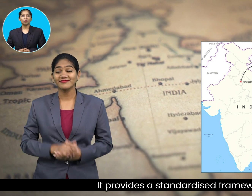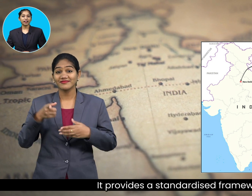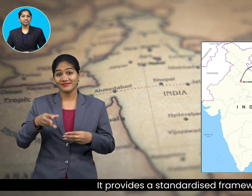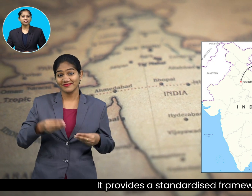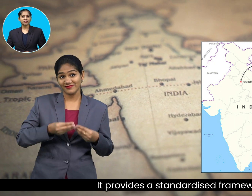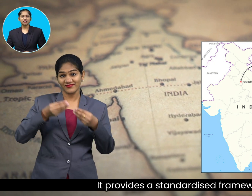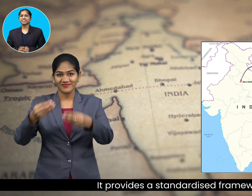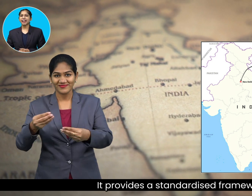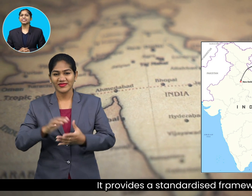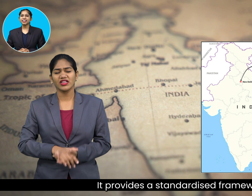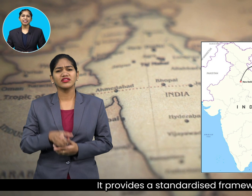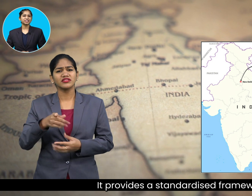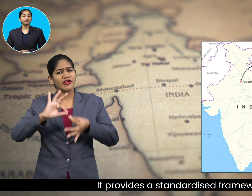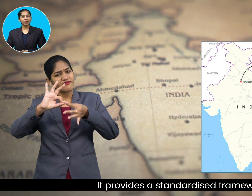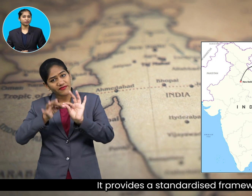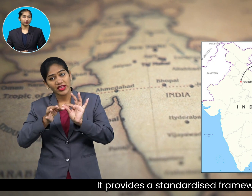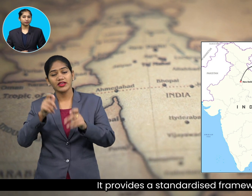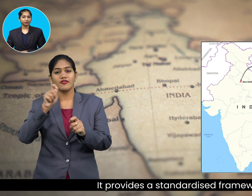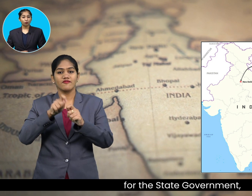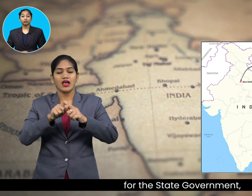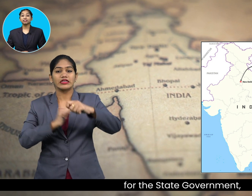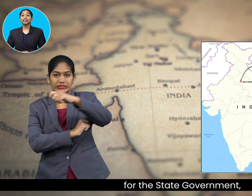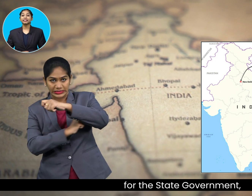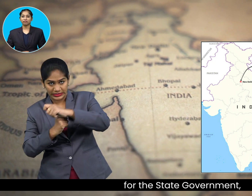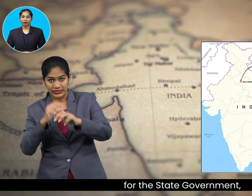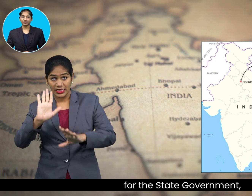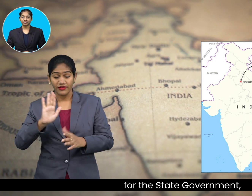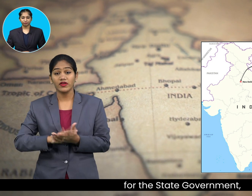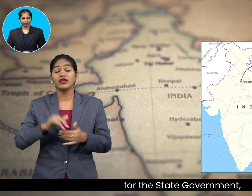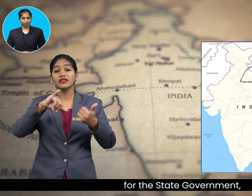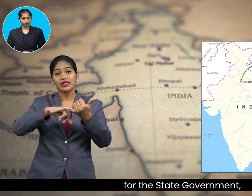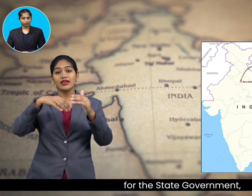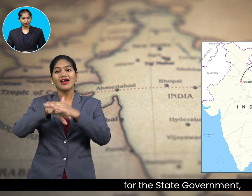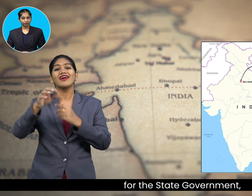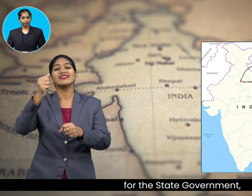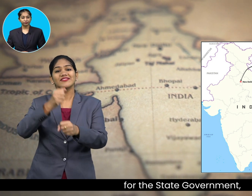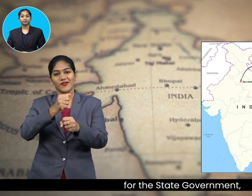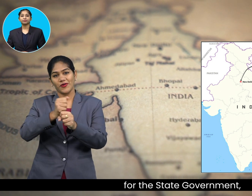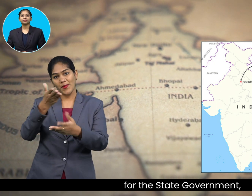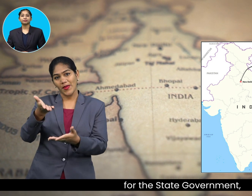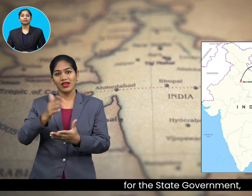It provides a standardized framework for the state government,